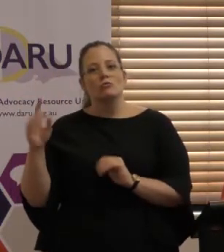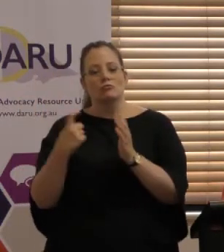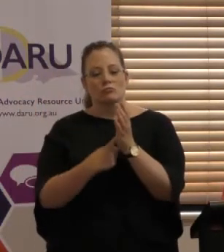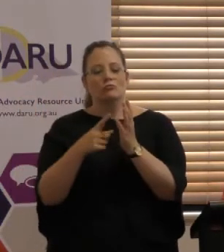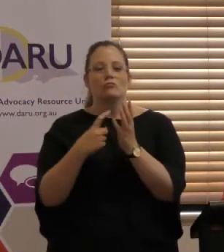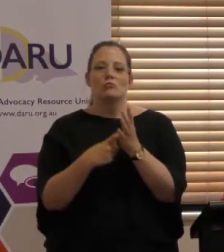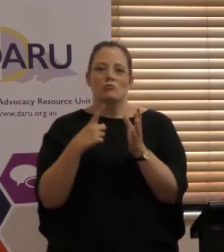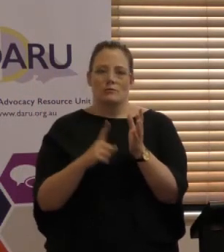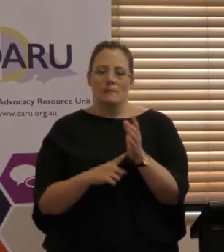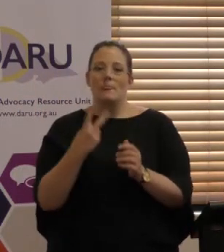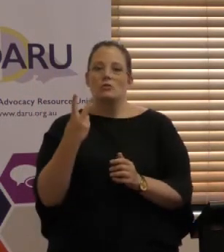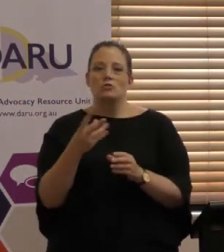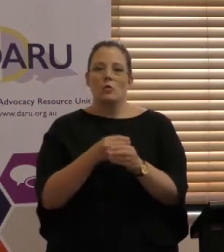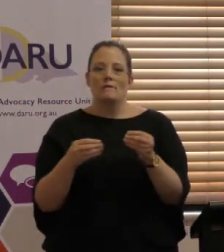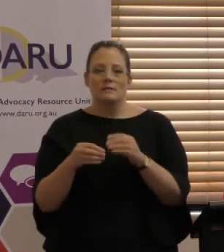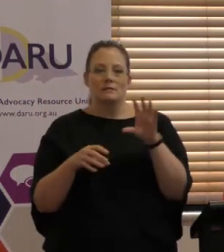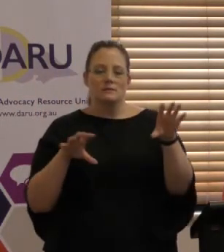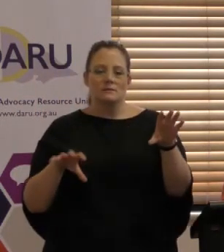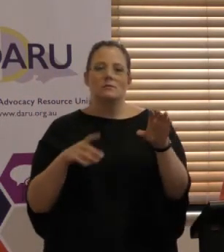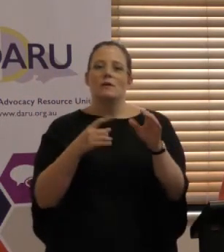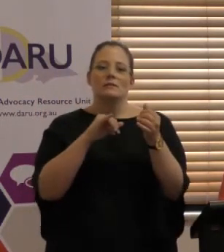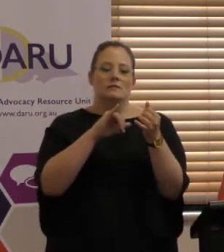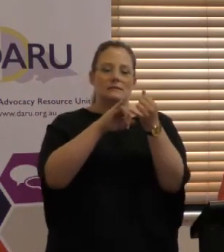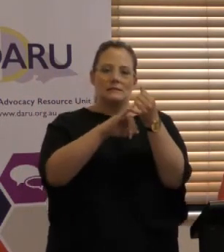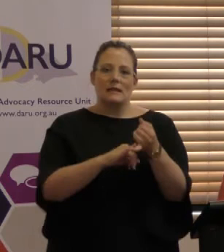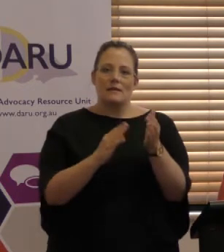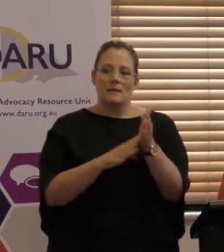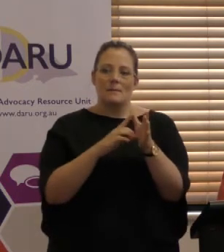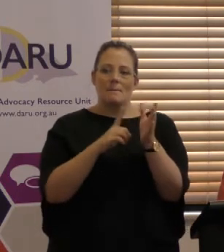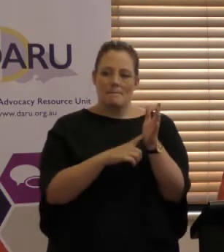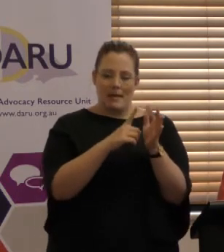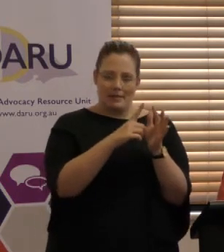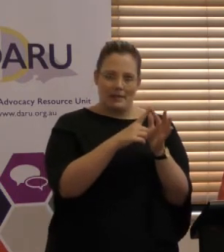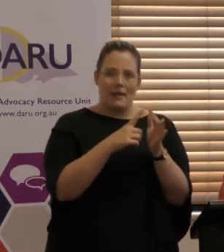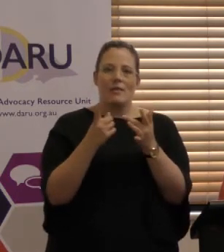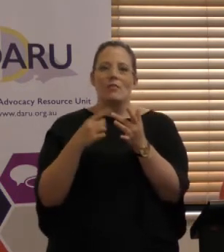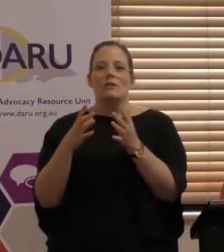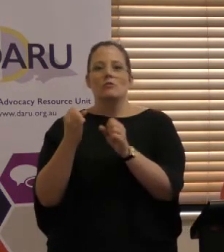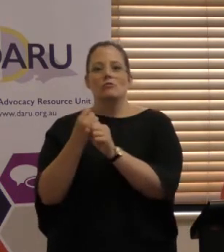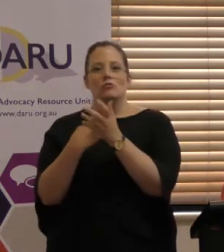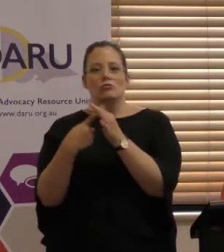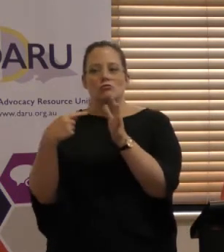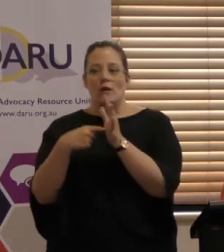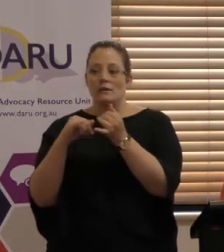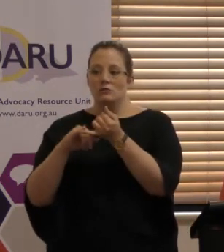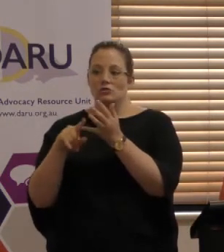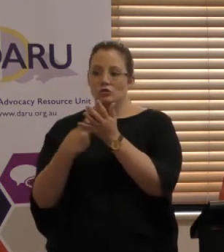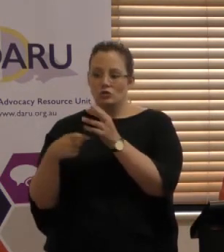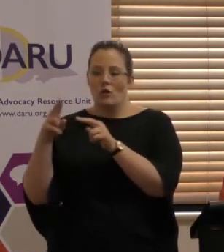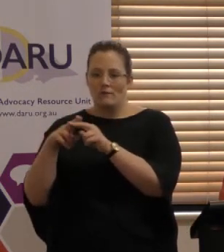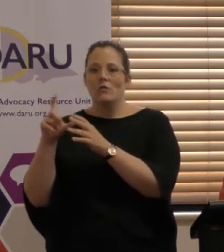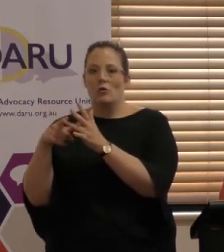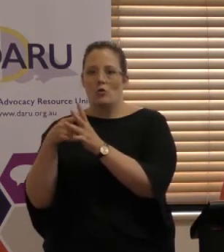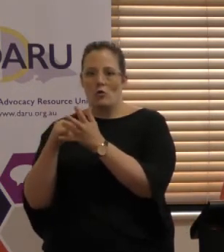in the Southern Mallee and on the Great Surf Coast in rural Victoria. And then there's YDAS, which I'll